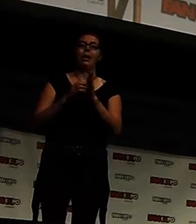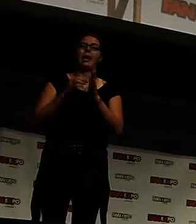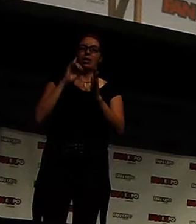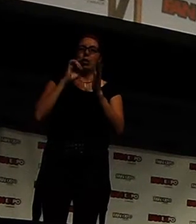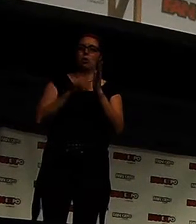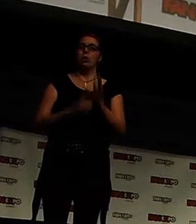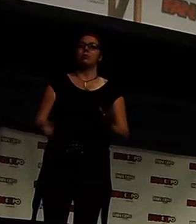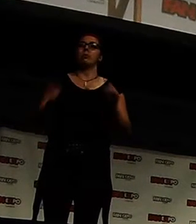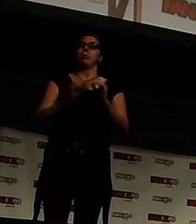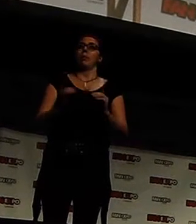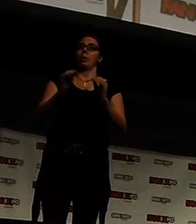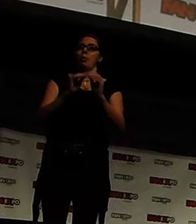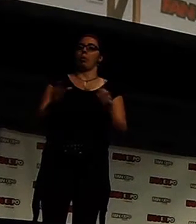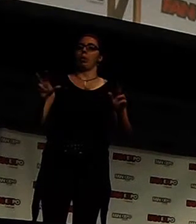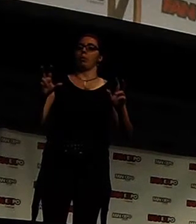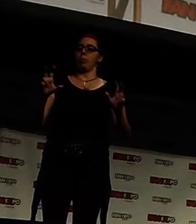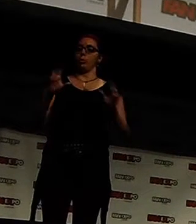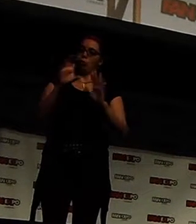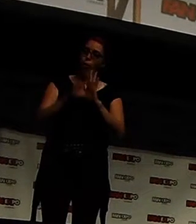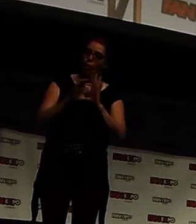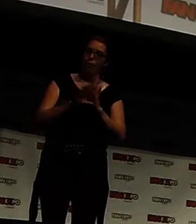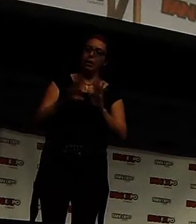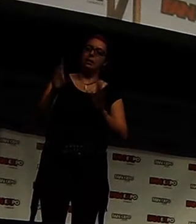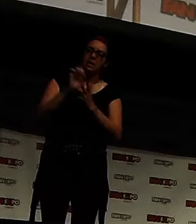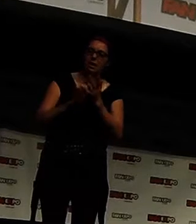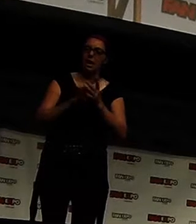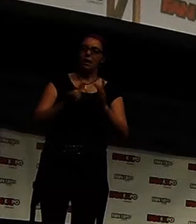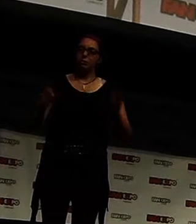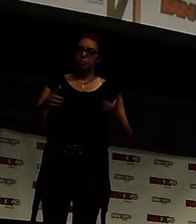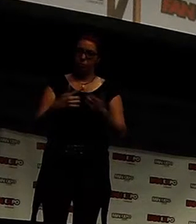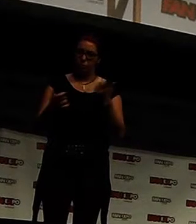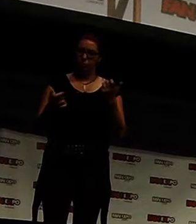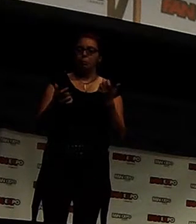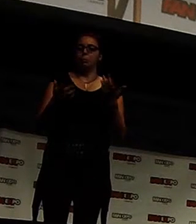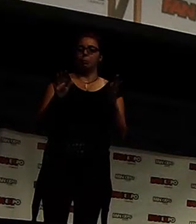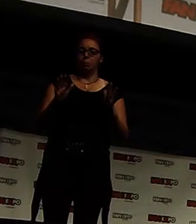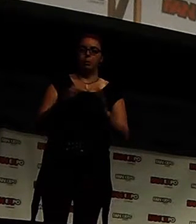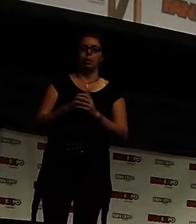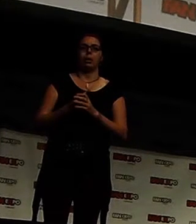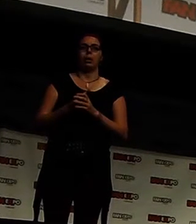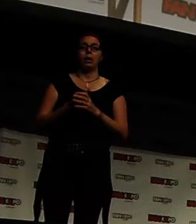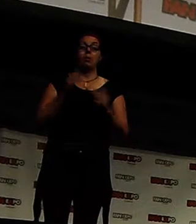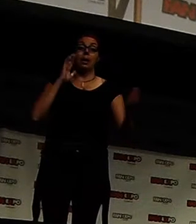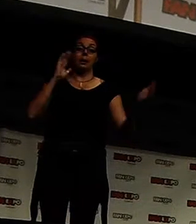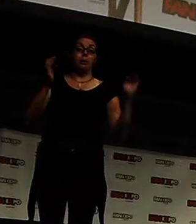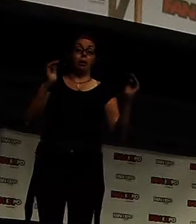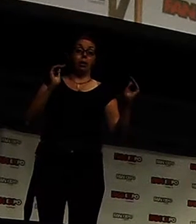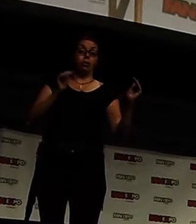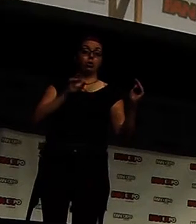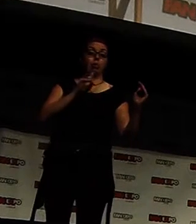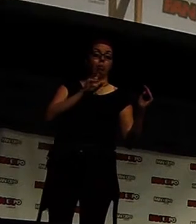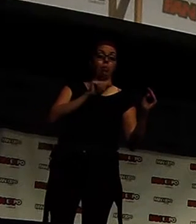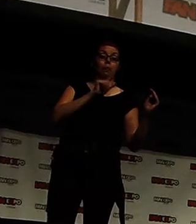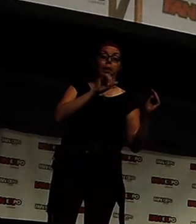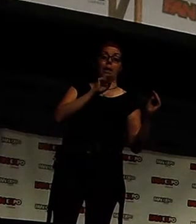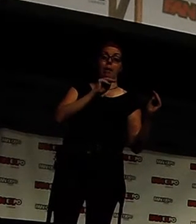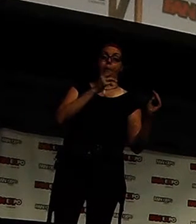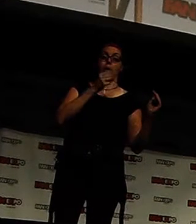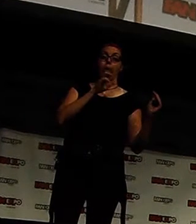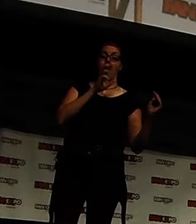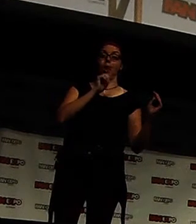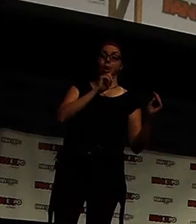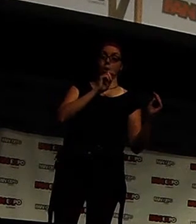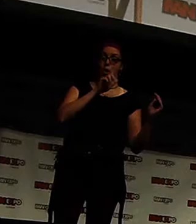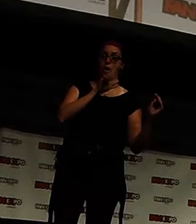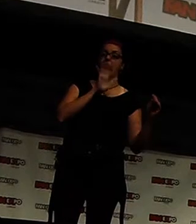Which helps to enhance it because you're going to an alien world. Yes. But in comparison to the early years with William Hartnell, it was very heavily